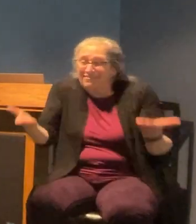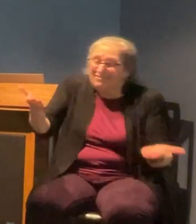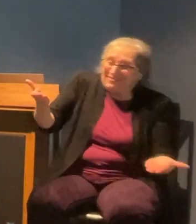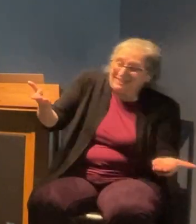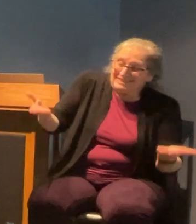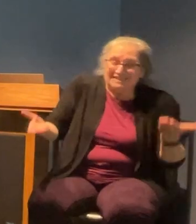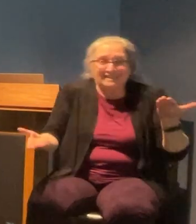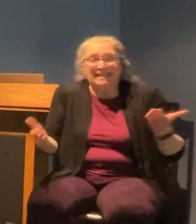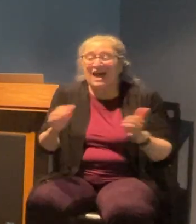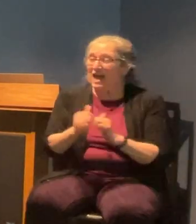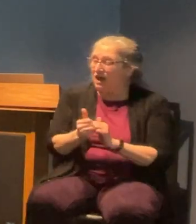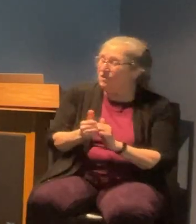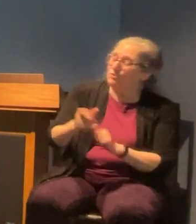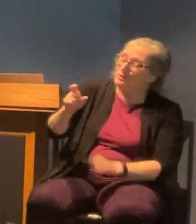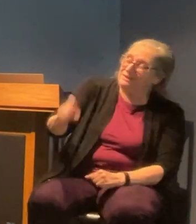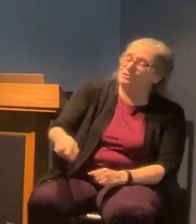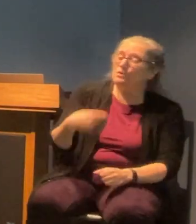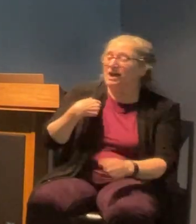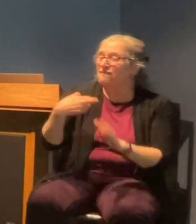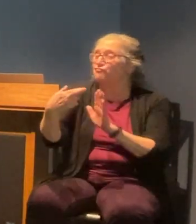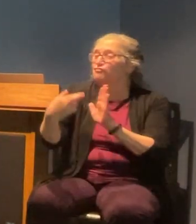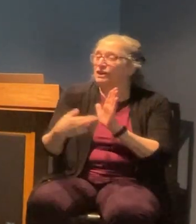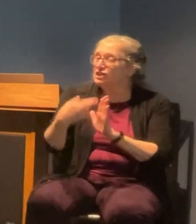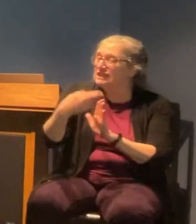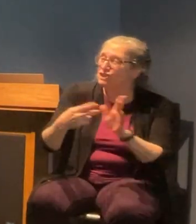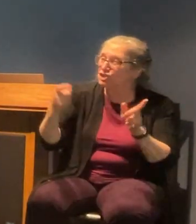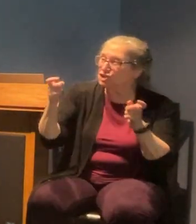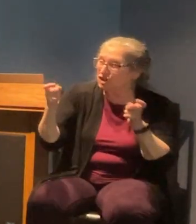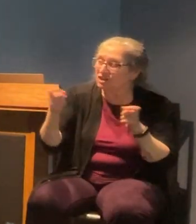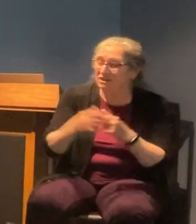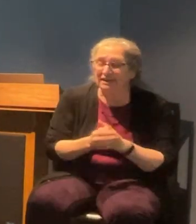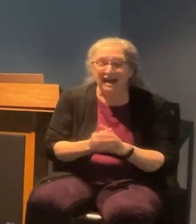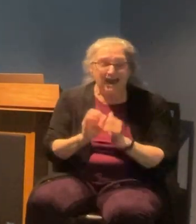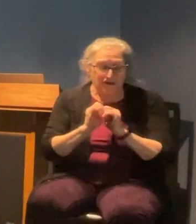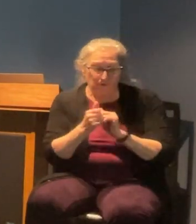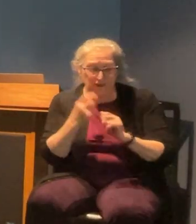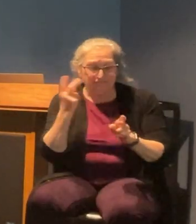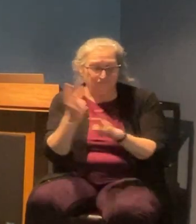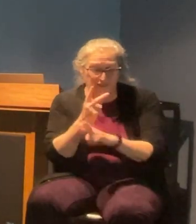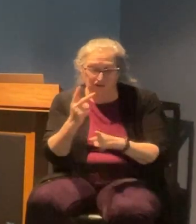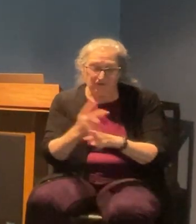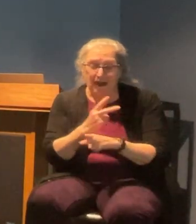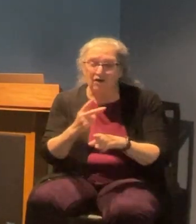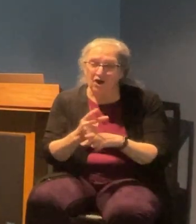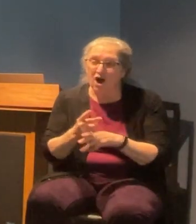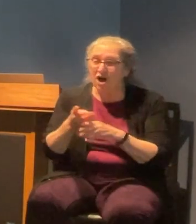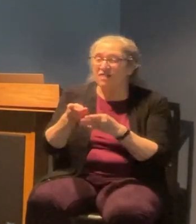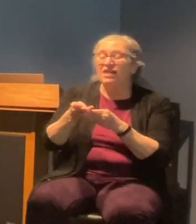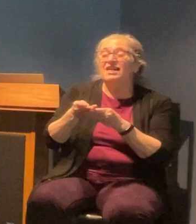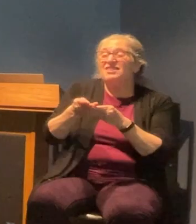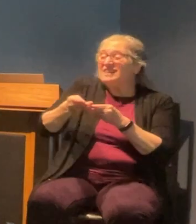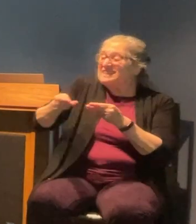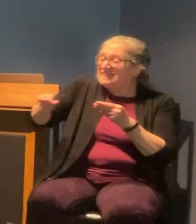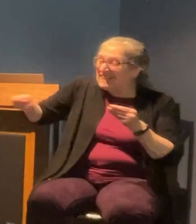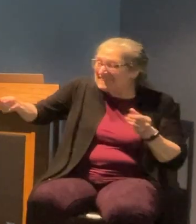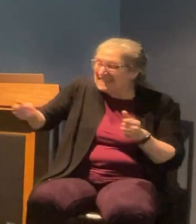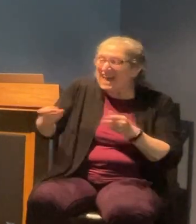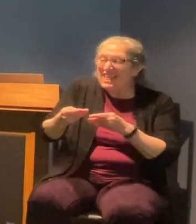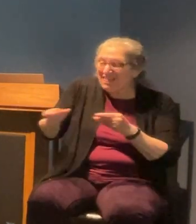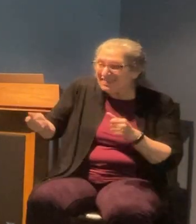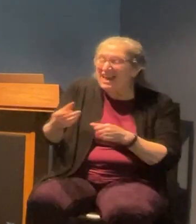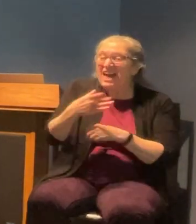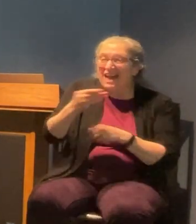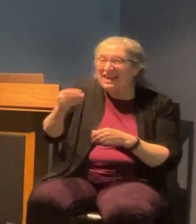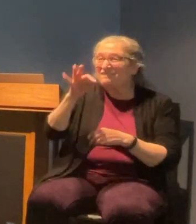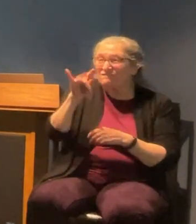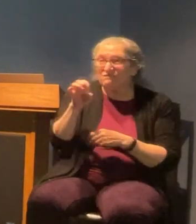we have regulation and a way to sort of like figure it out on the textile and fiber level, we are not gonna be able